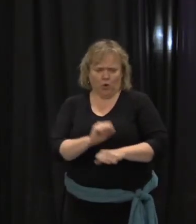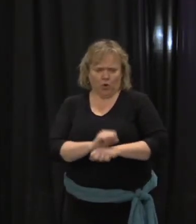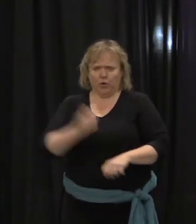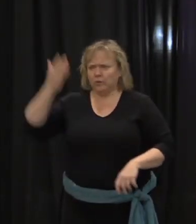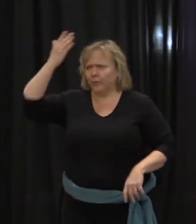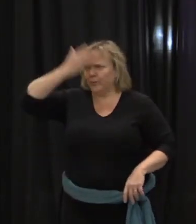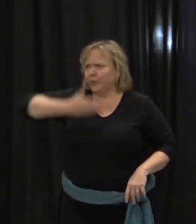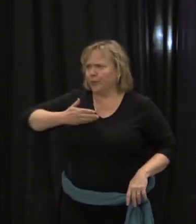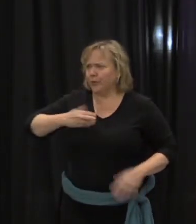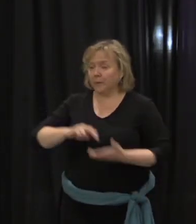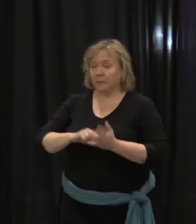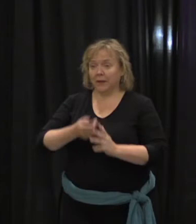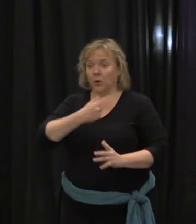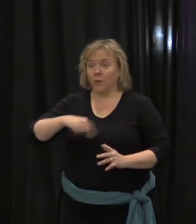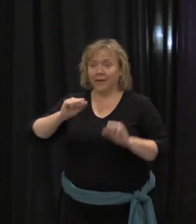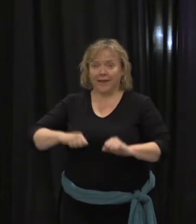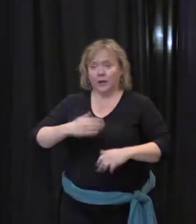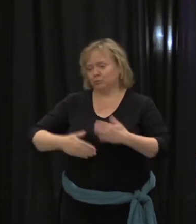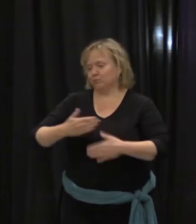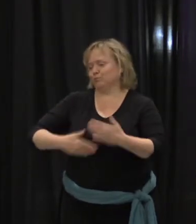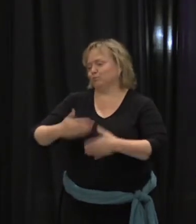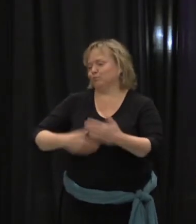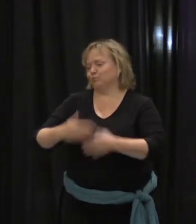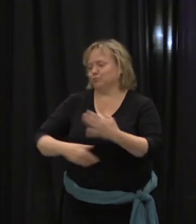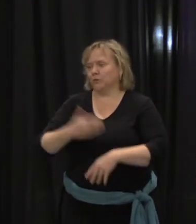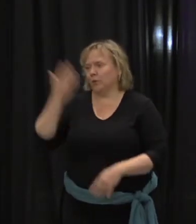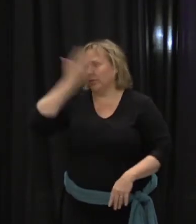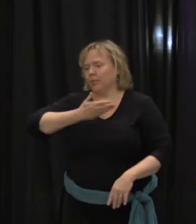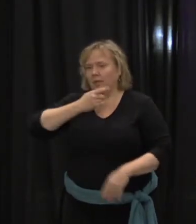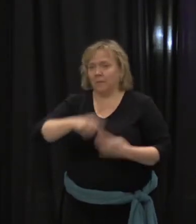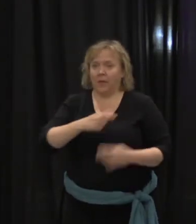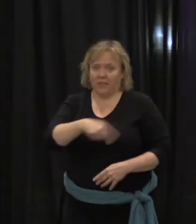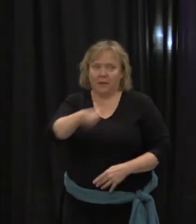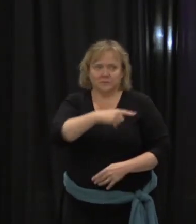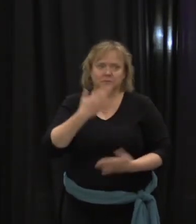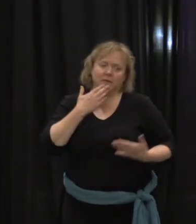life be able to happen, that we don't think about often enough.